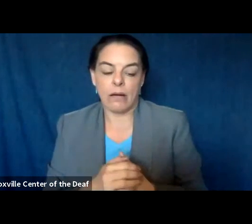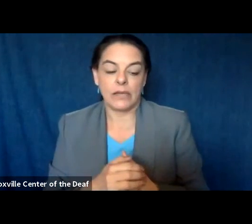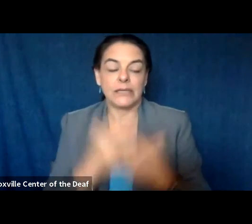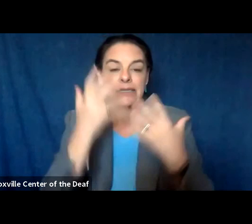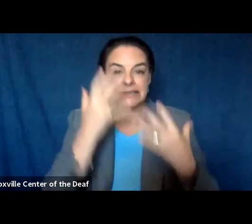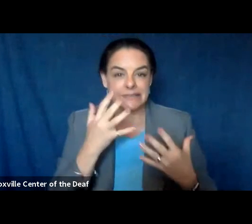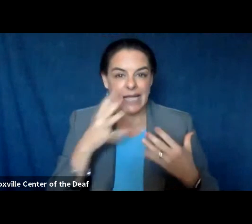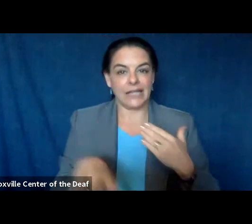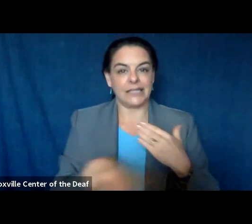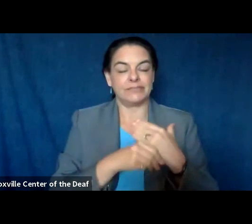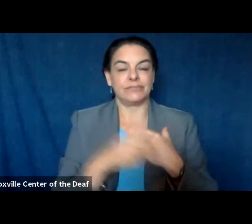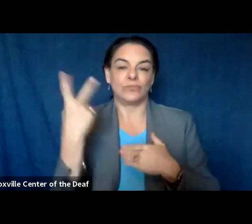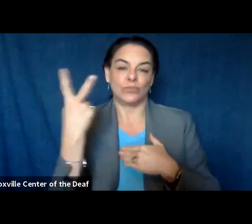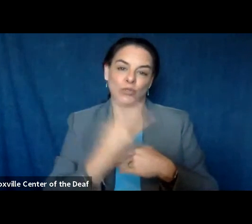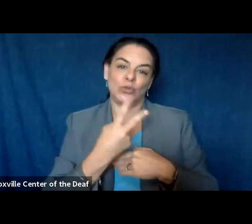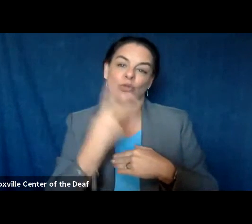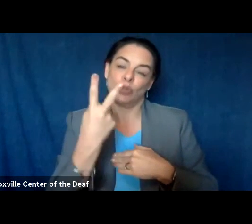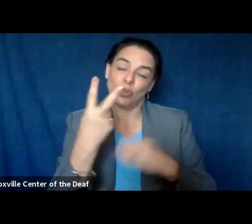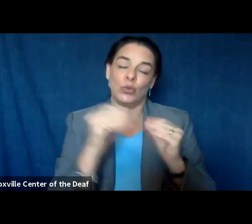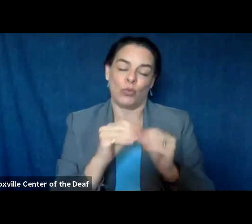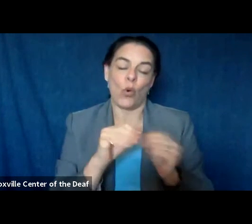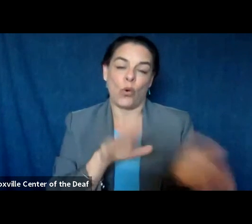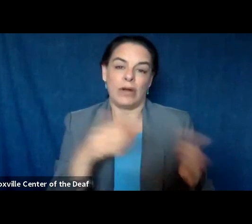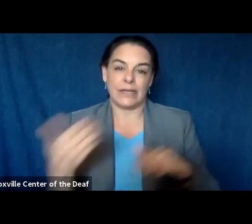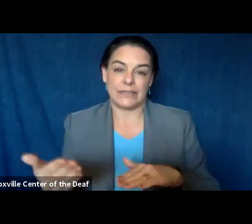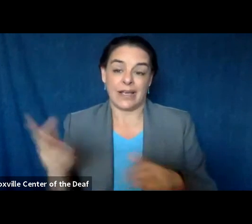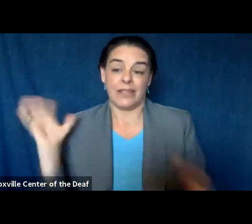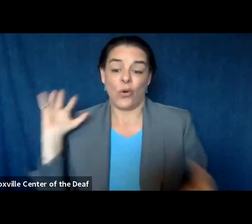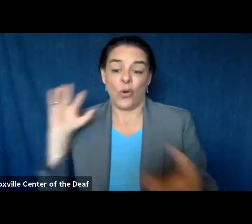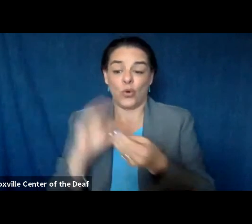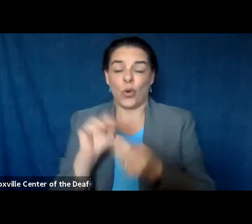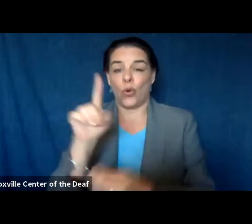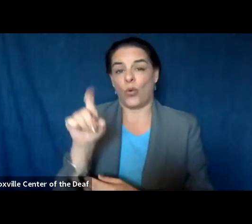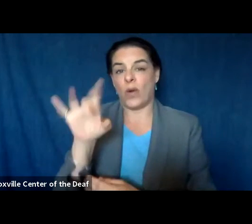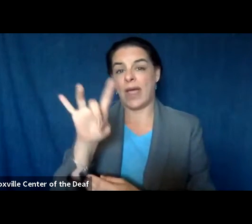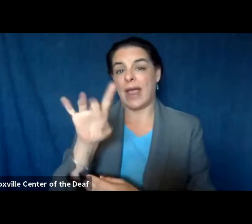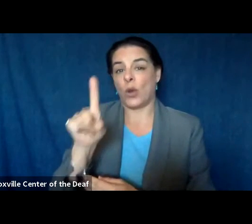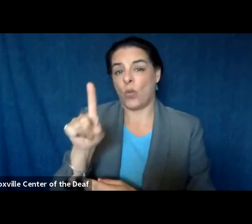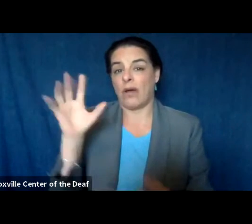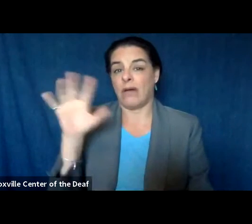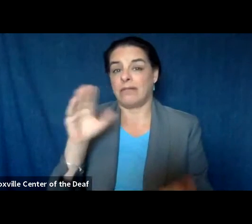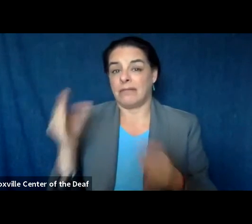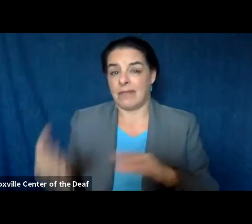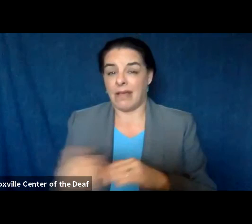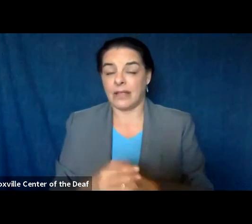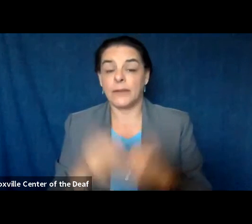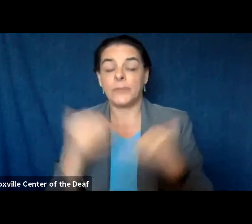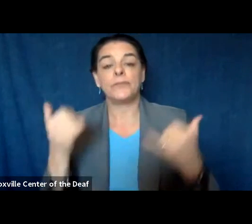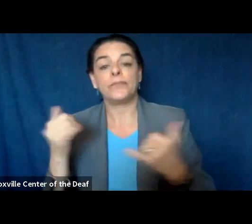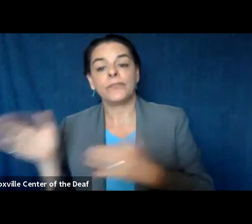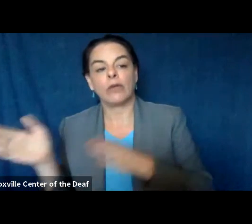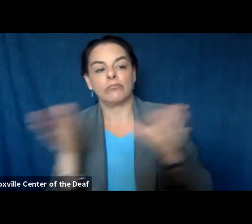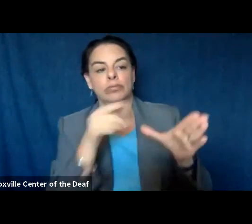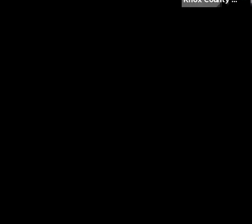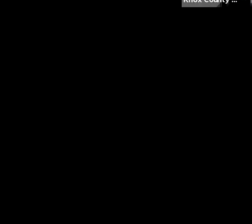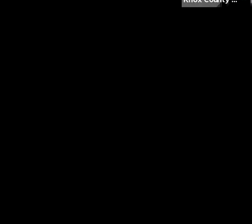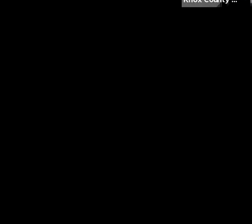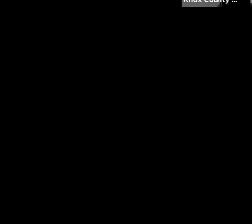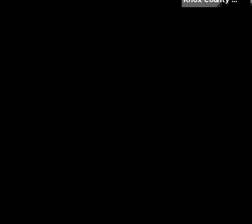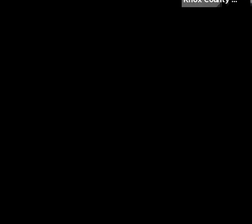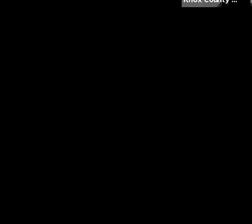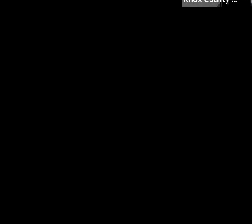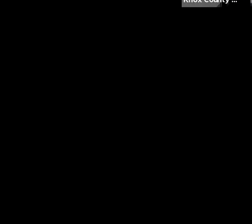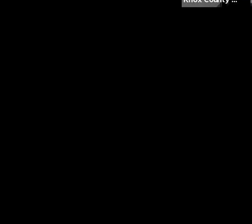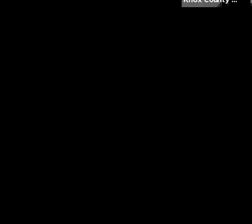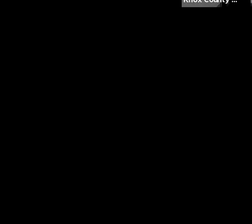we have 2 additional deaths to report today, raising our total to 181. And now we'll turn it towards the benchmarks. As a reminder,